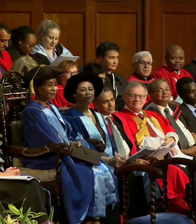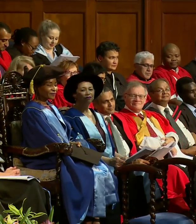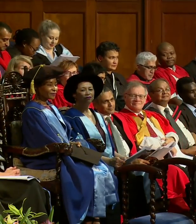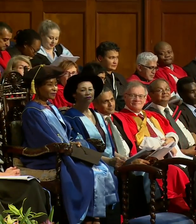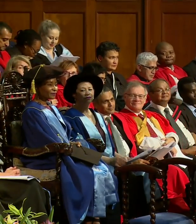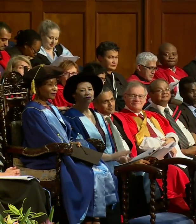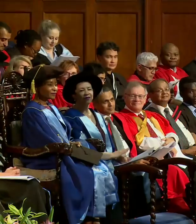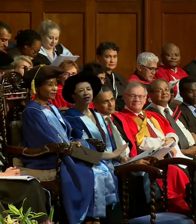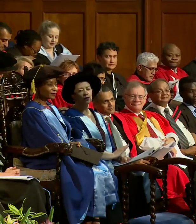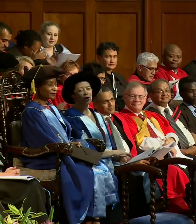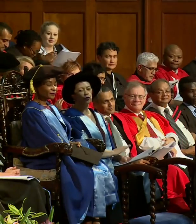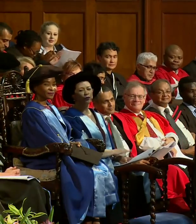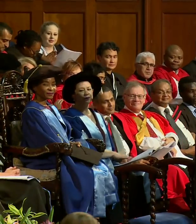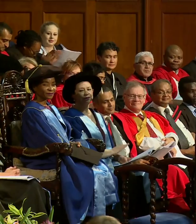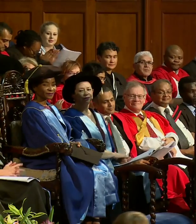Simone Kuhn.